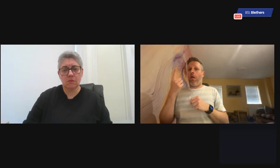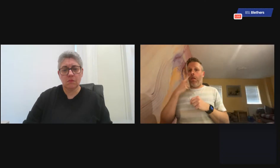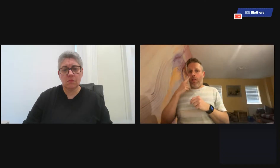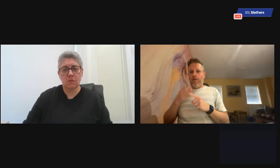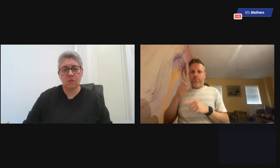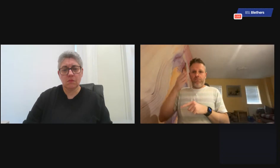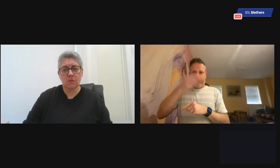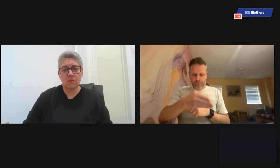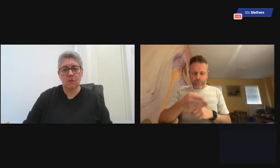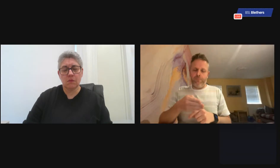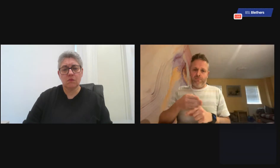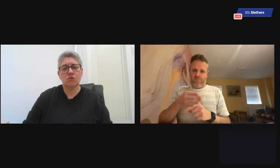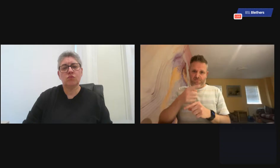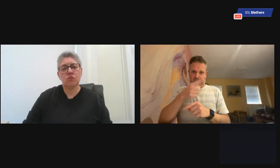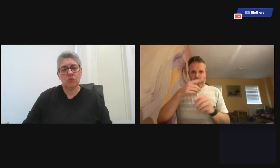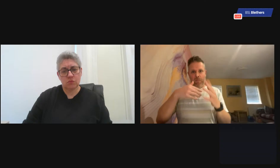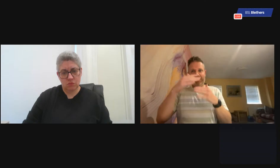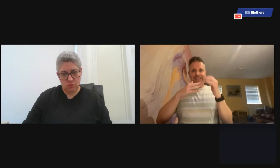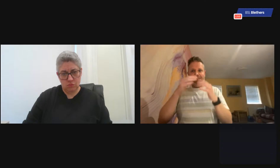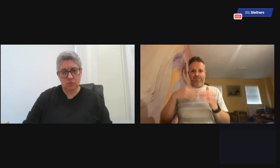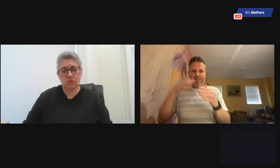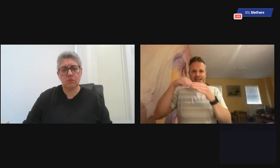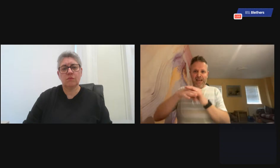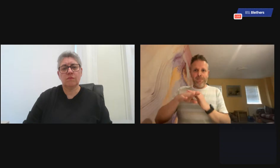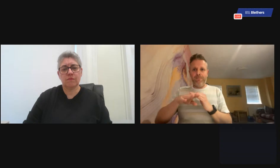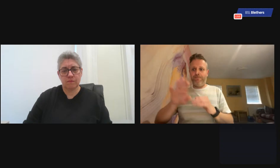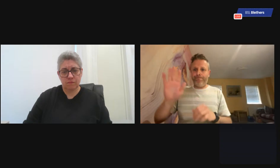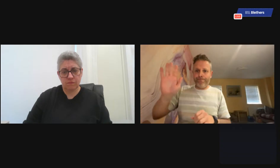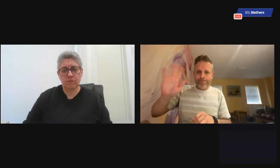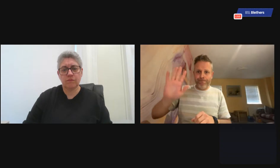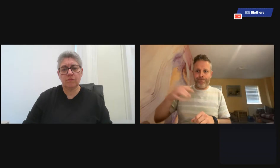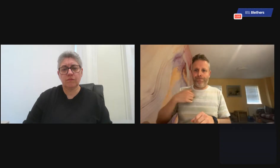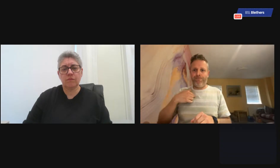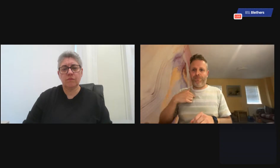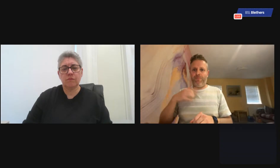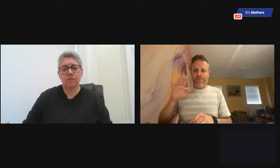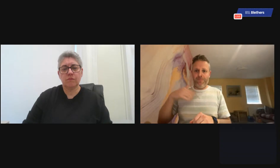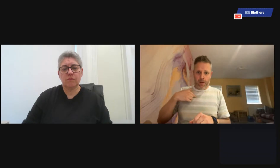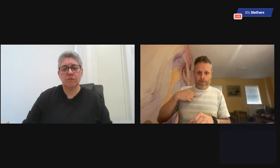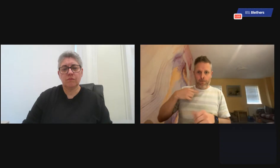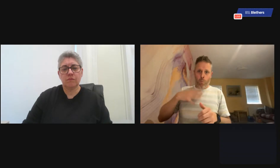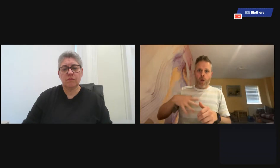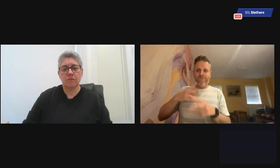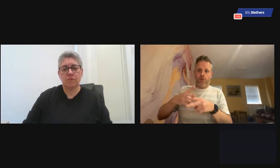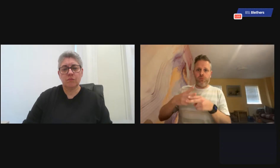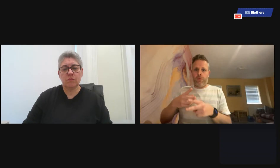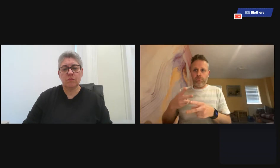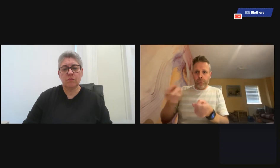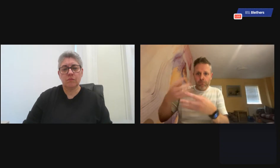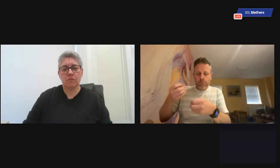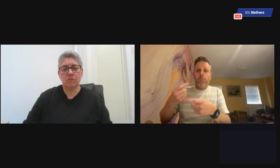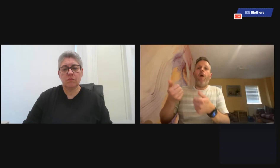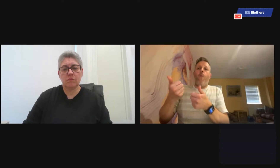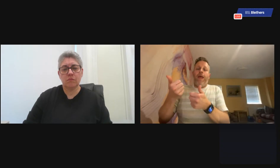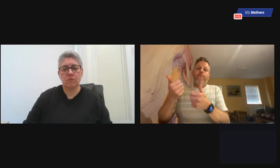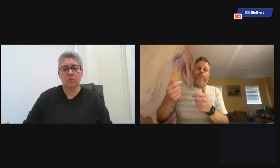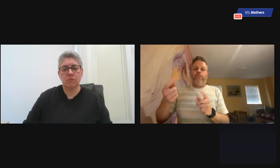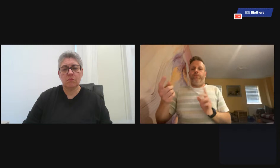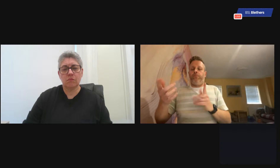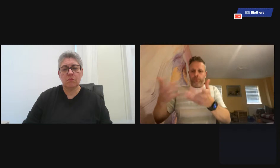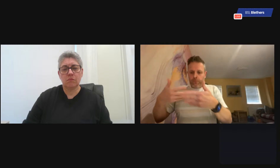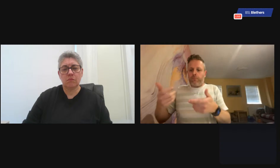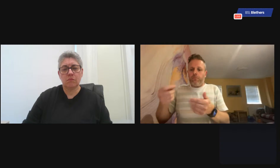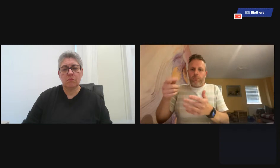process was. I realised there was a centre not far from where I was living, and I went in and introduced myself and said I'd be